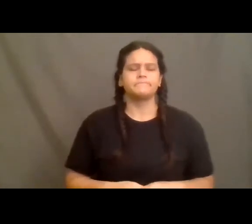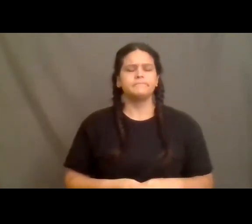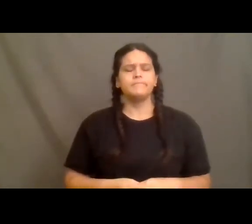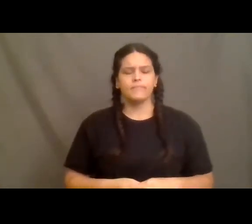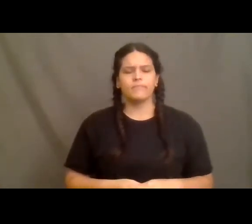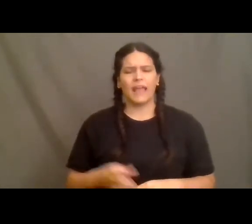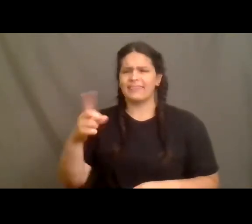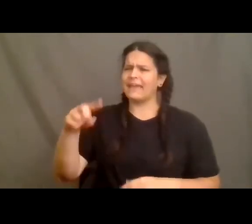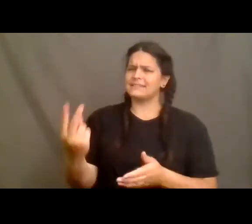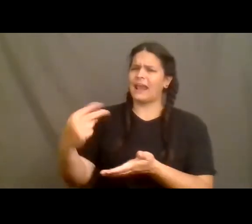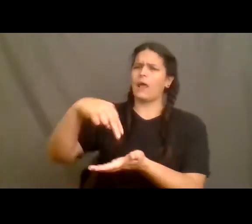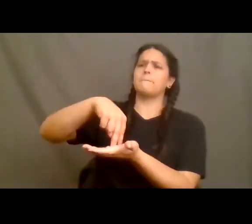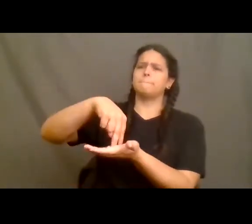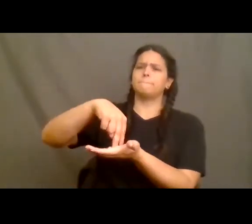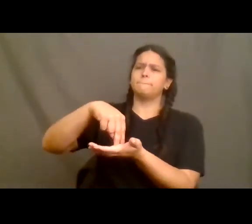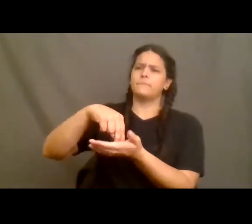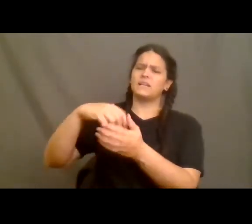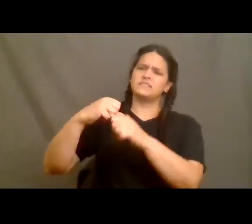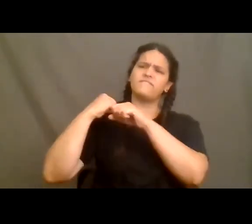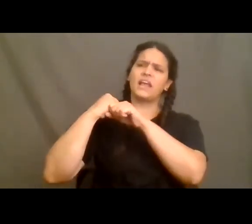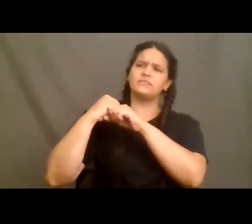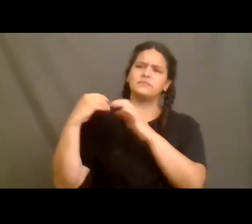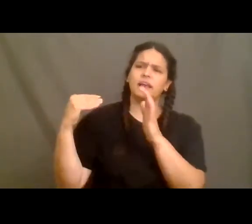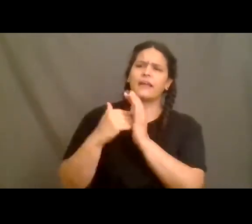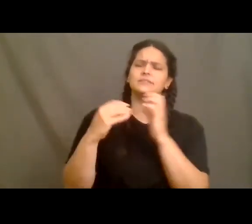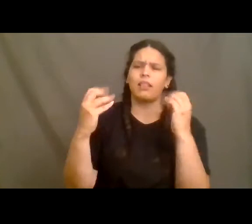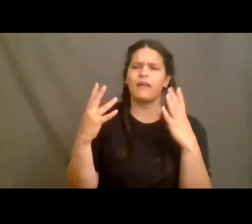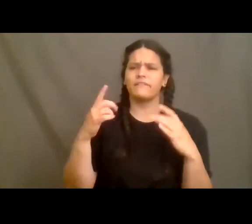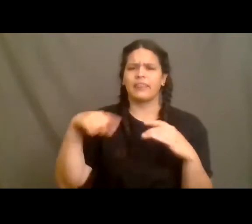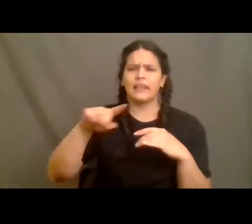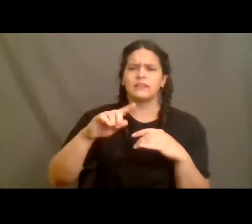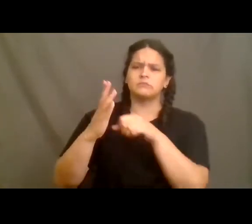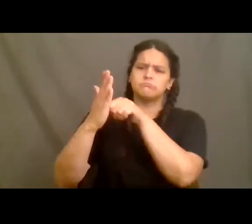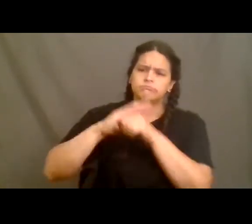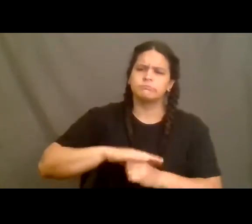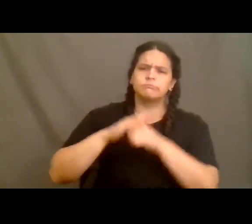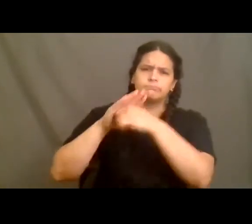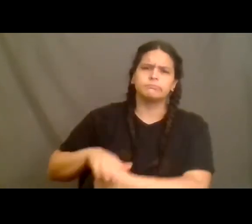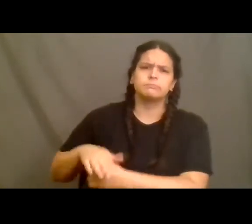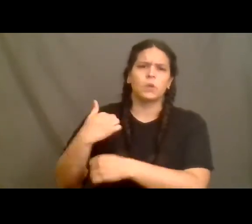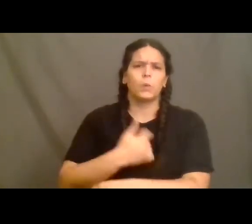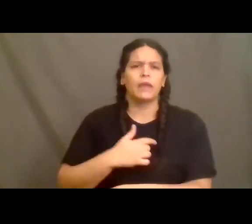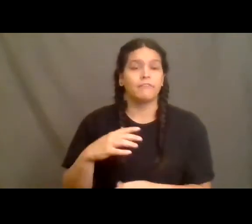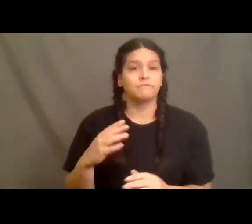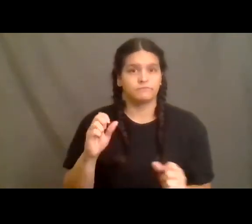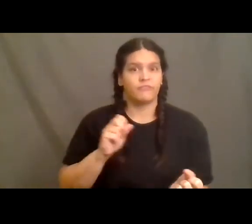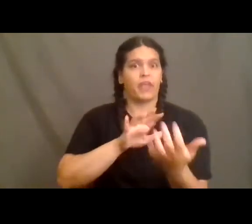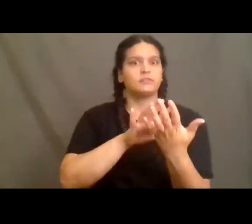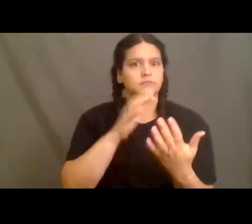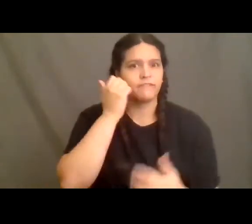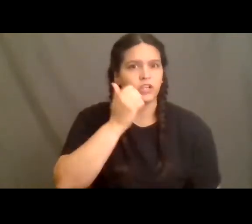And, you know, today in our society. And so it's, you know, we all can do our part to slay these